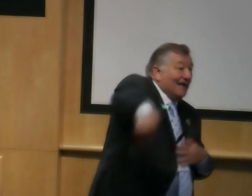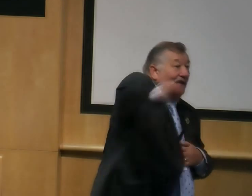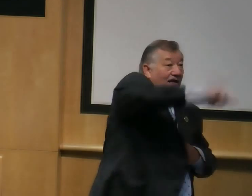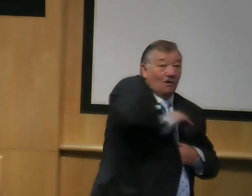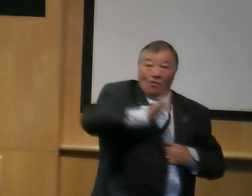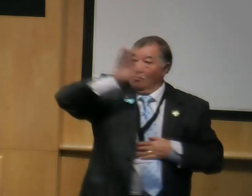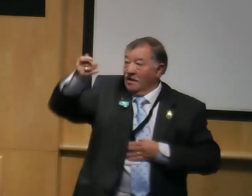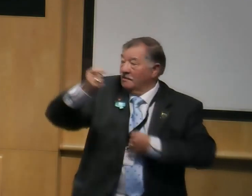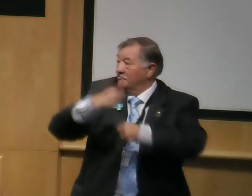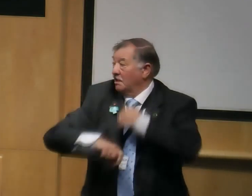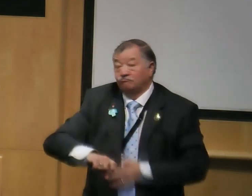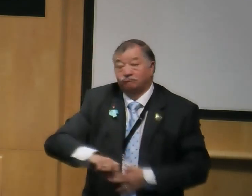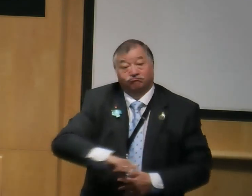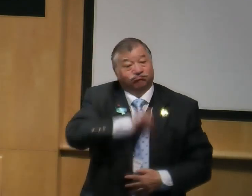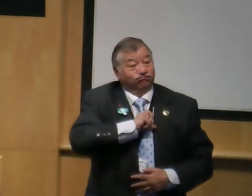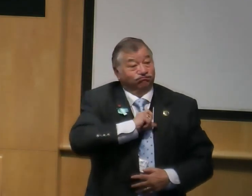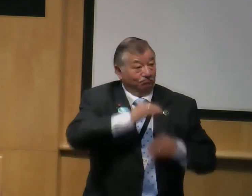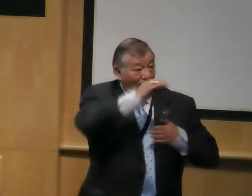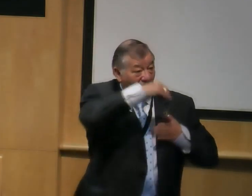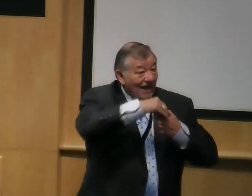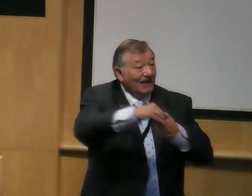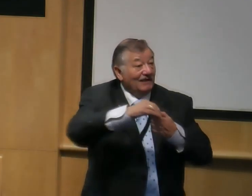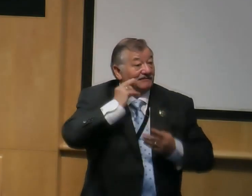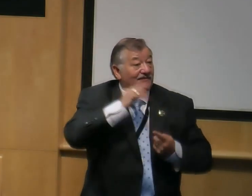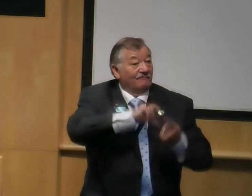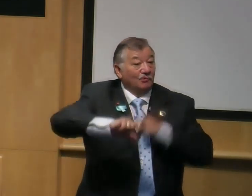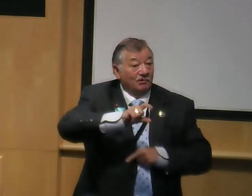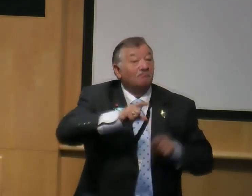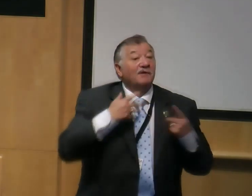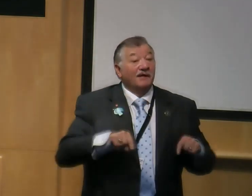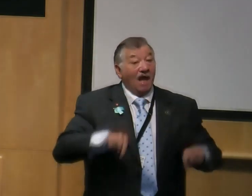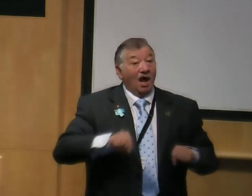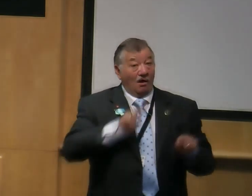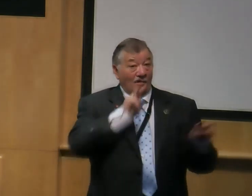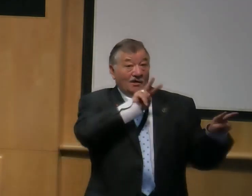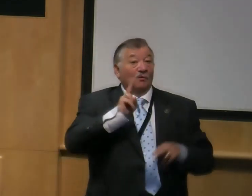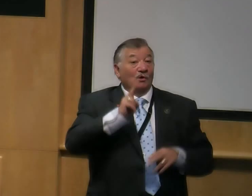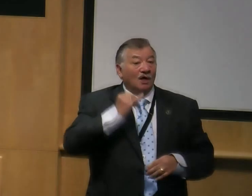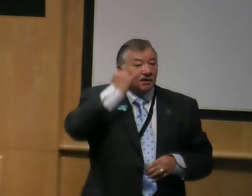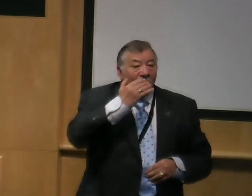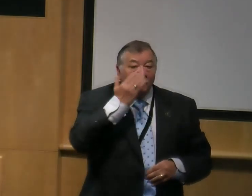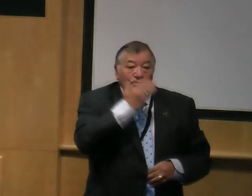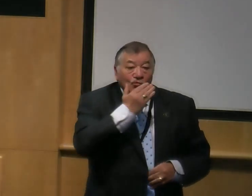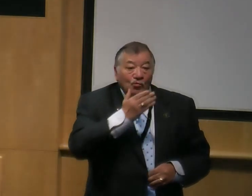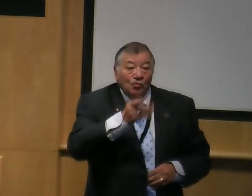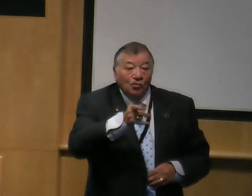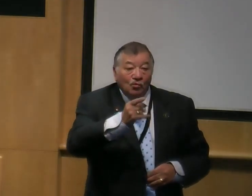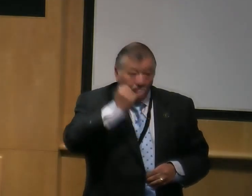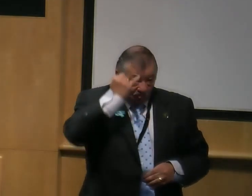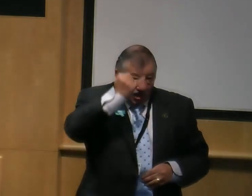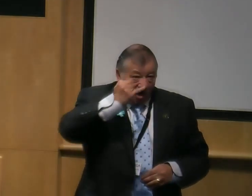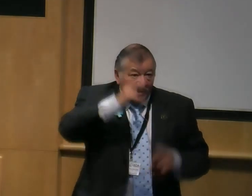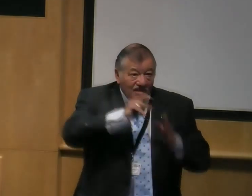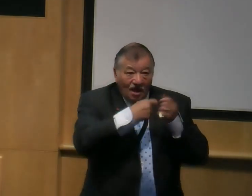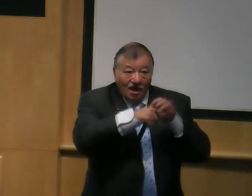I realised that we could start to look into our own sign language. And from the BSLTA, those people went out and spread the word to